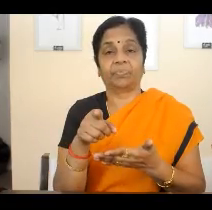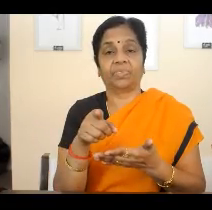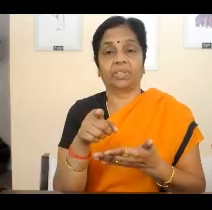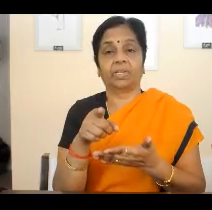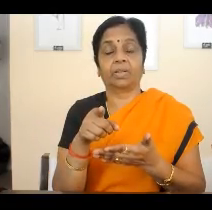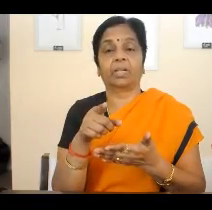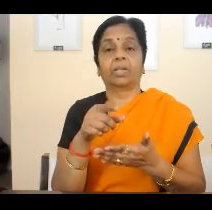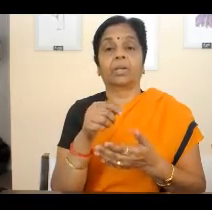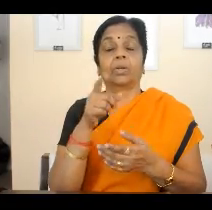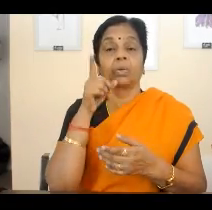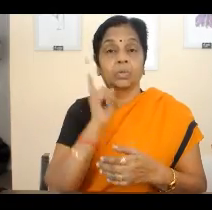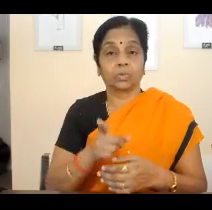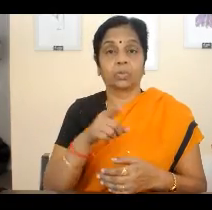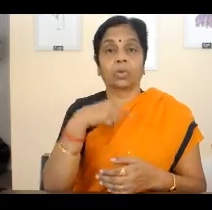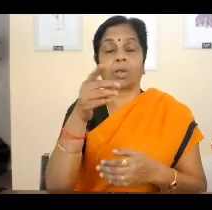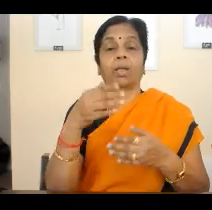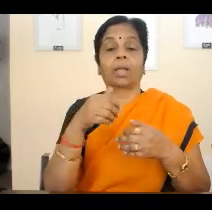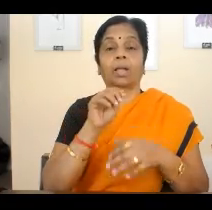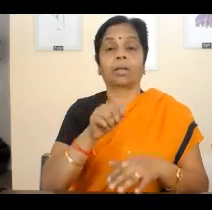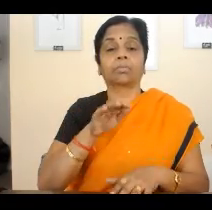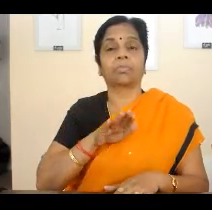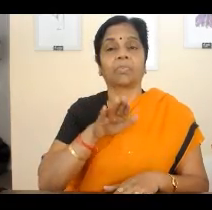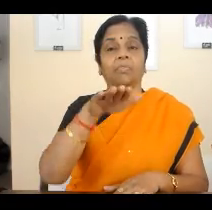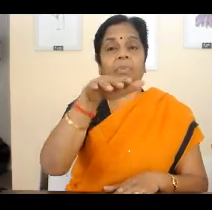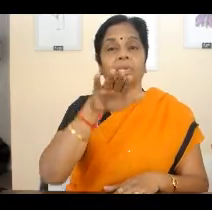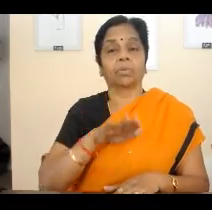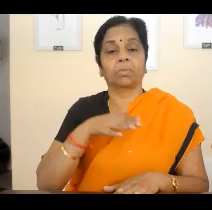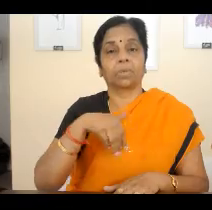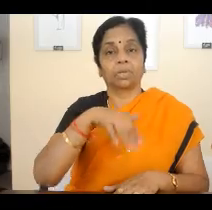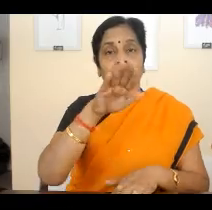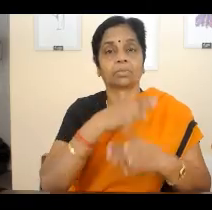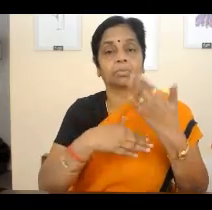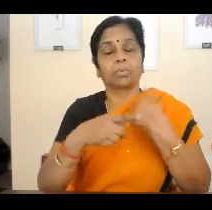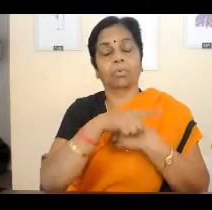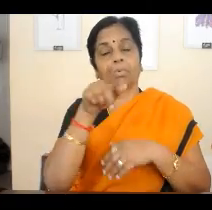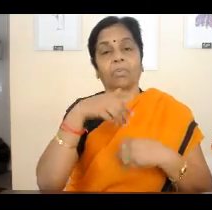should provide barrier-free access to persons with disabilities.